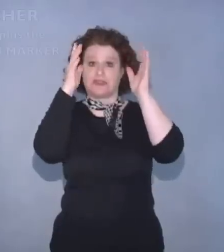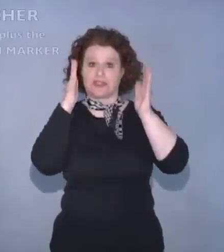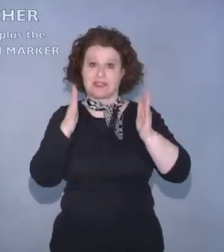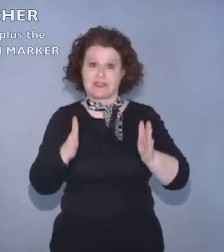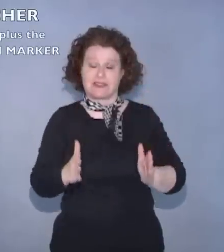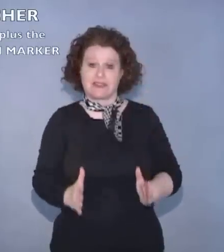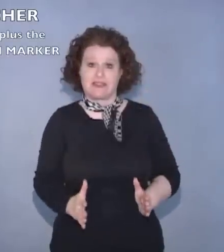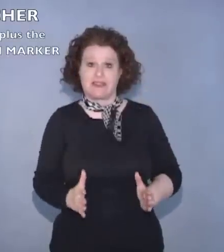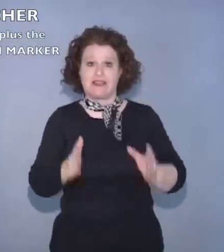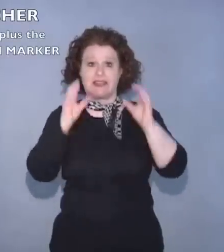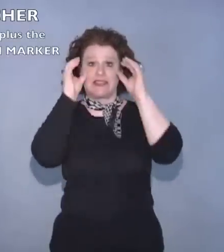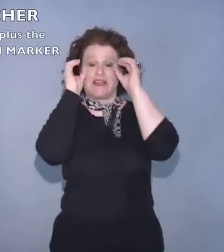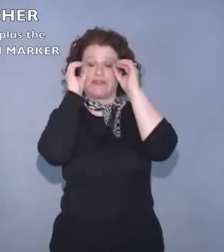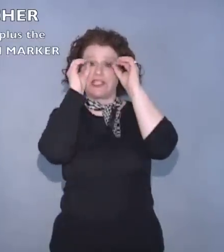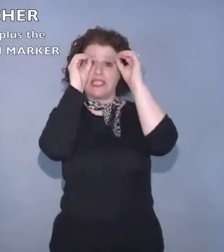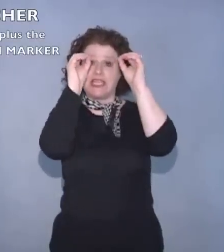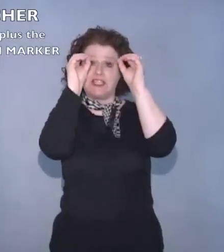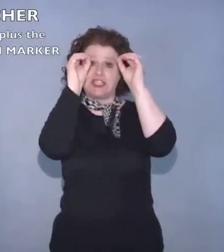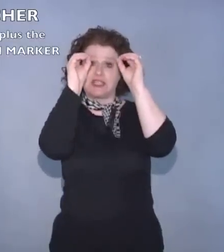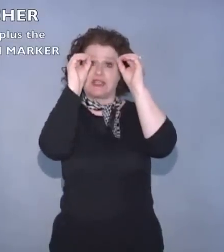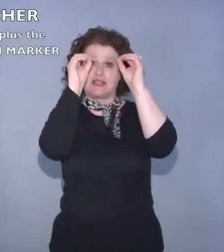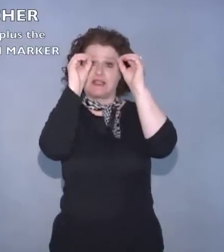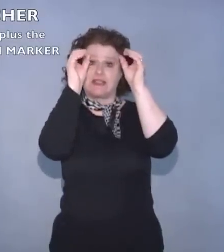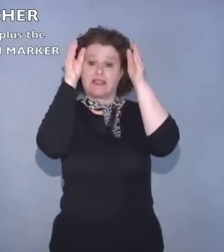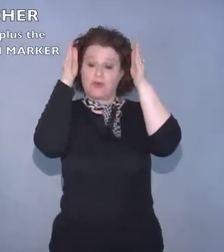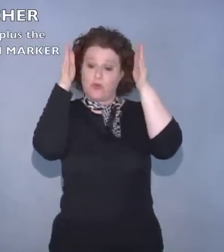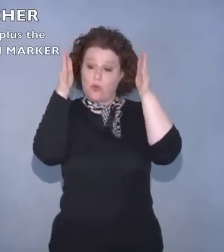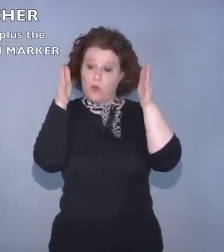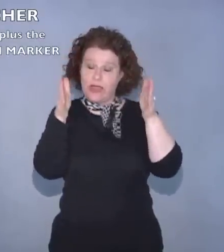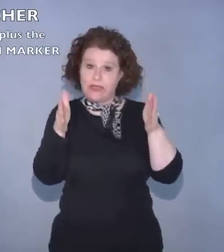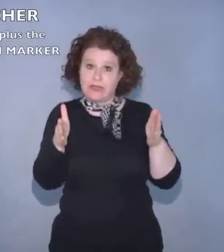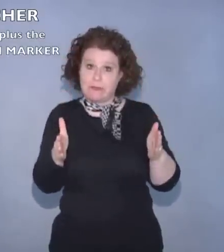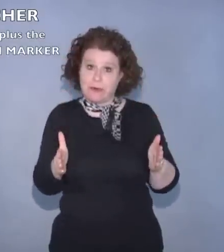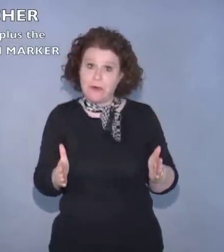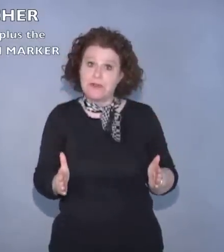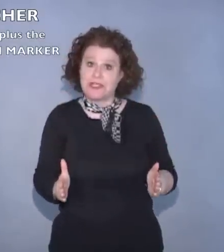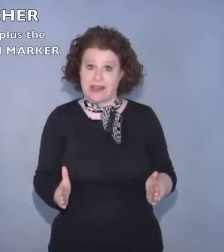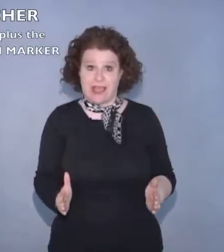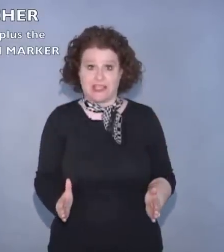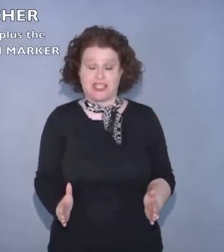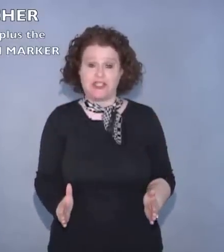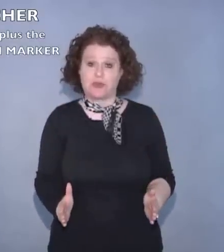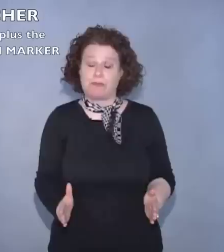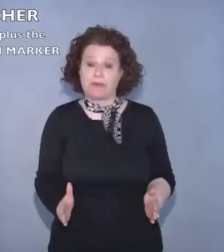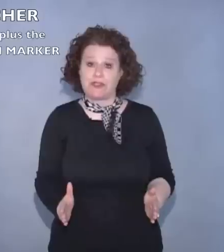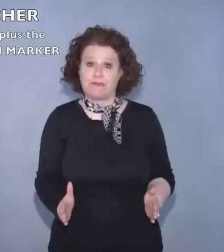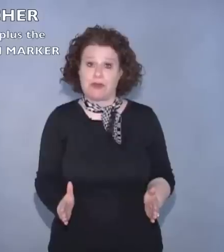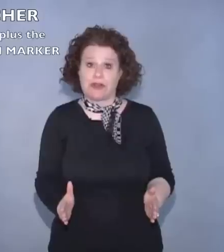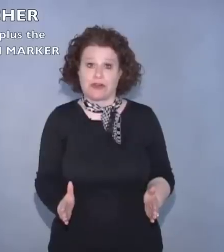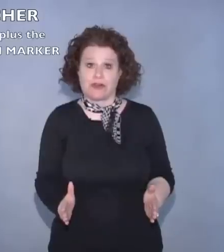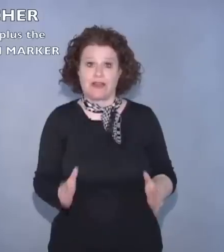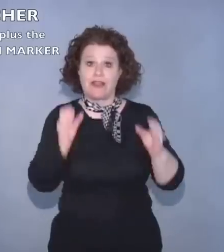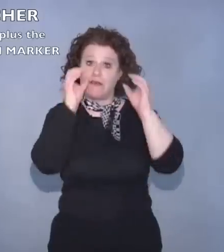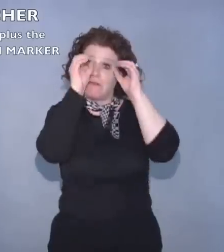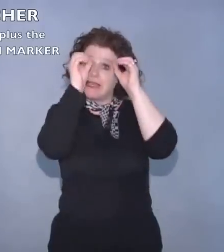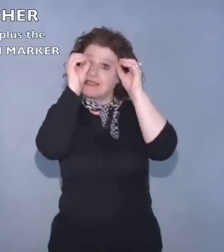teachers. The sign for teach with the person agent or the person marker makes